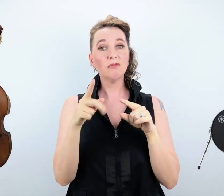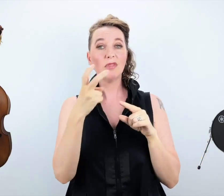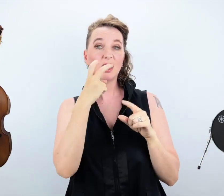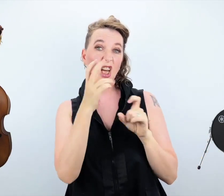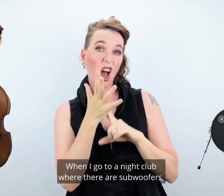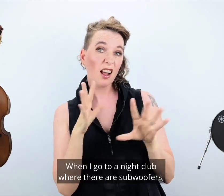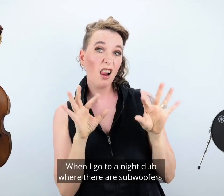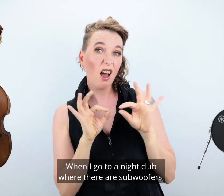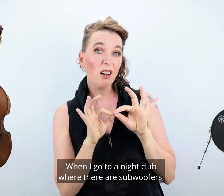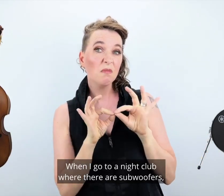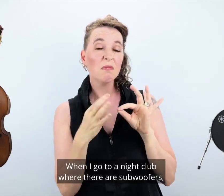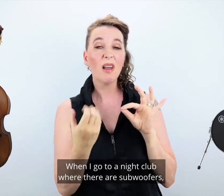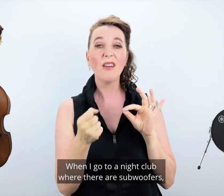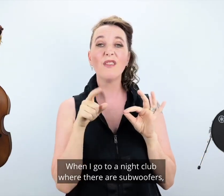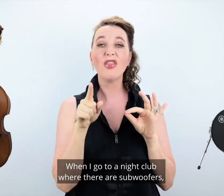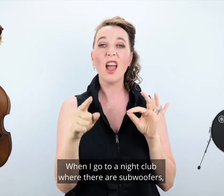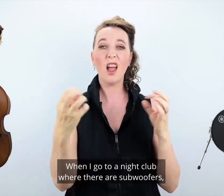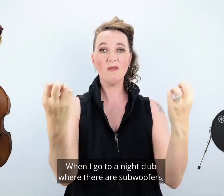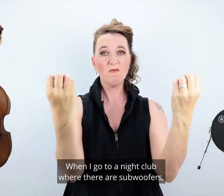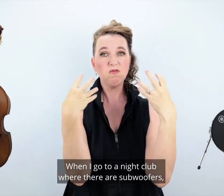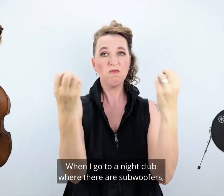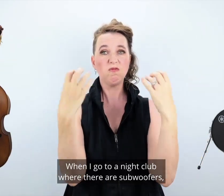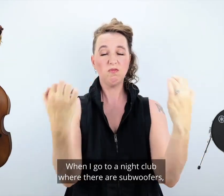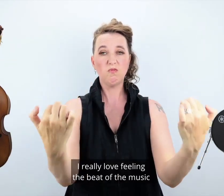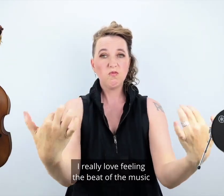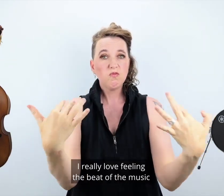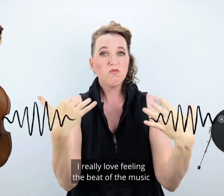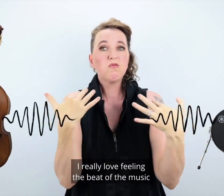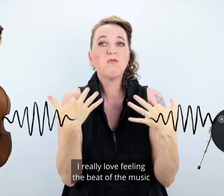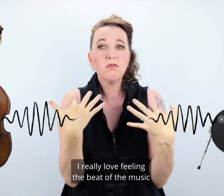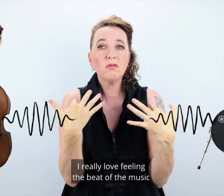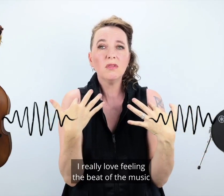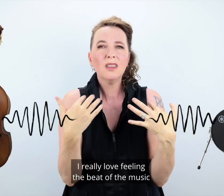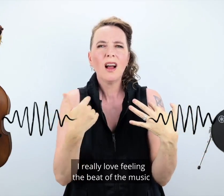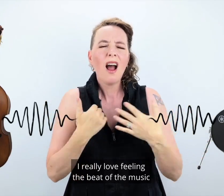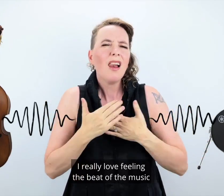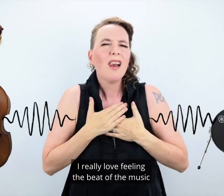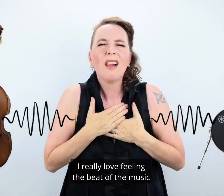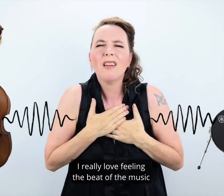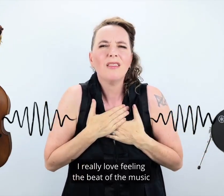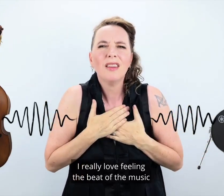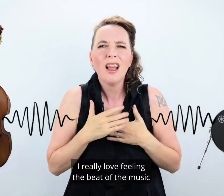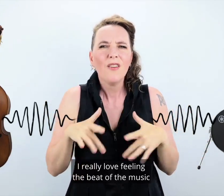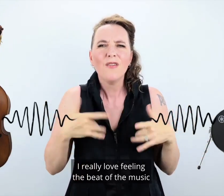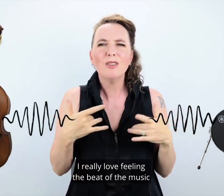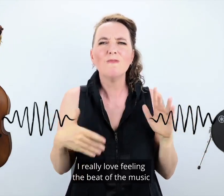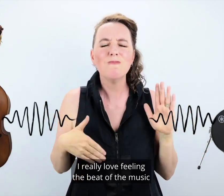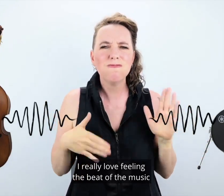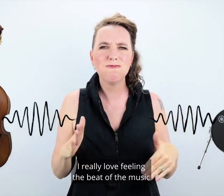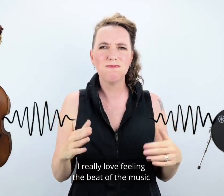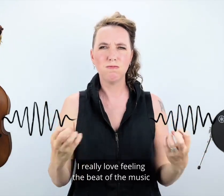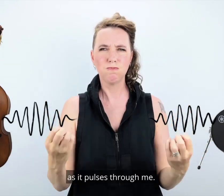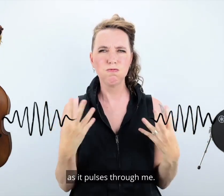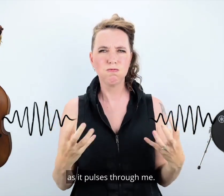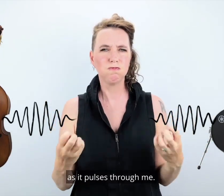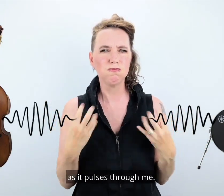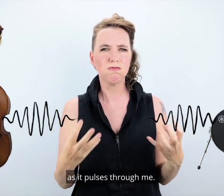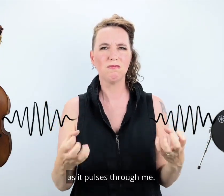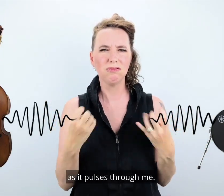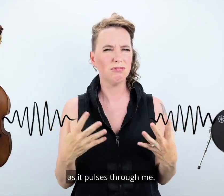When I go to a nightclub where there are subwoofers, I really love feeling the beat of the music as it pulses through